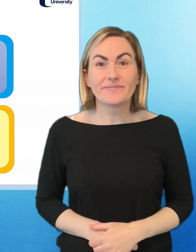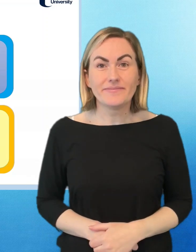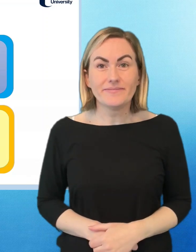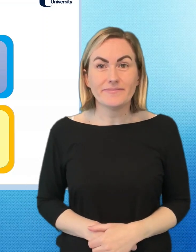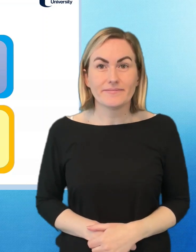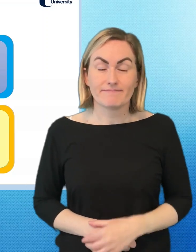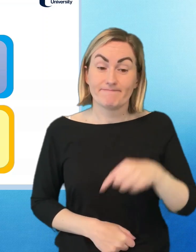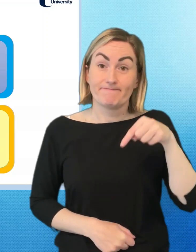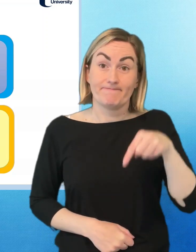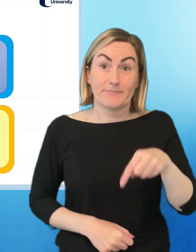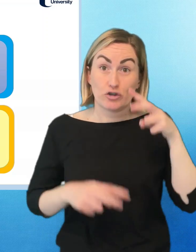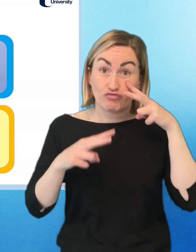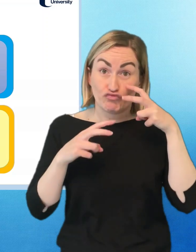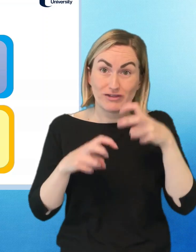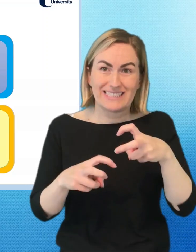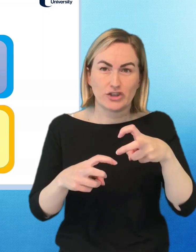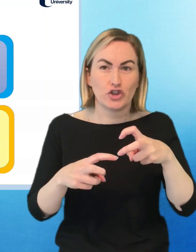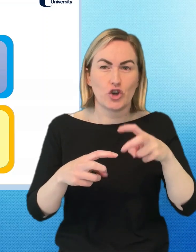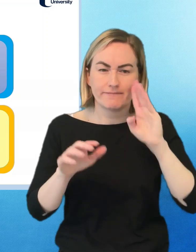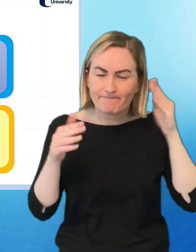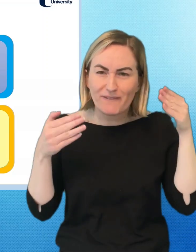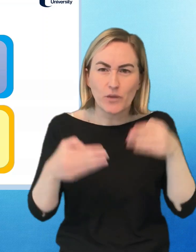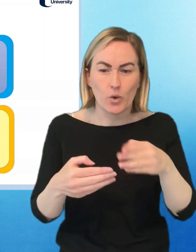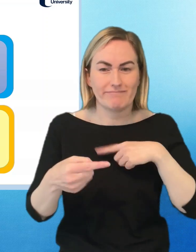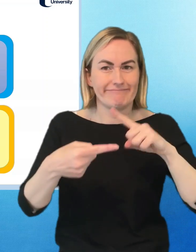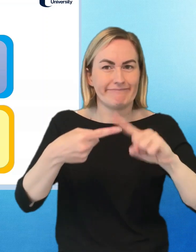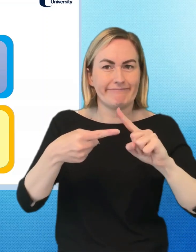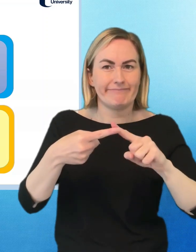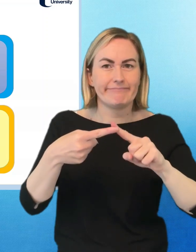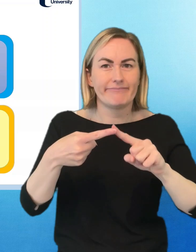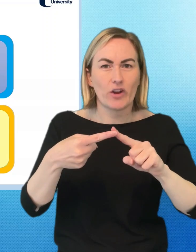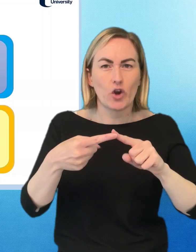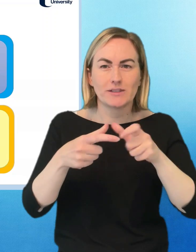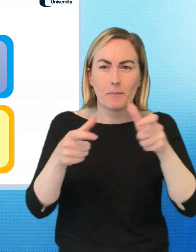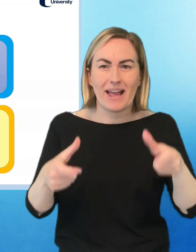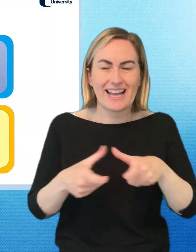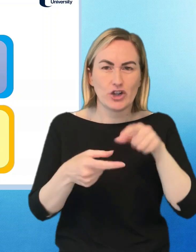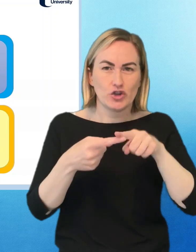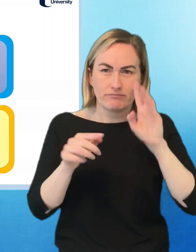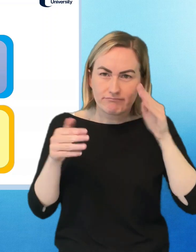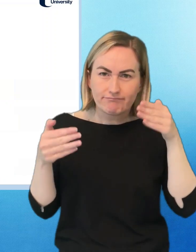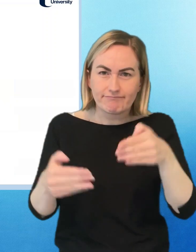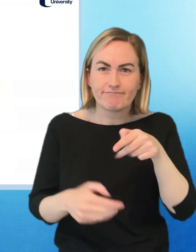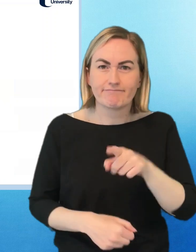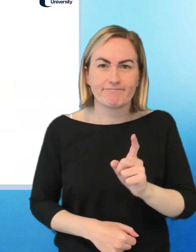This presentation focuses on the output of the literature review, which was part of Work Package 1.